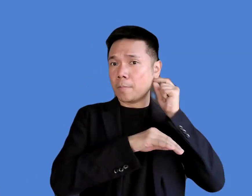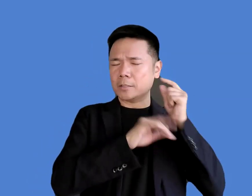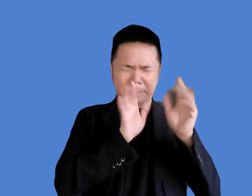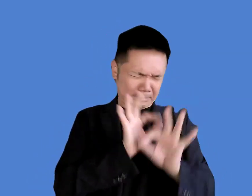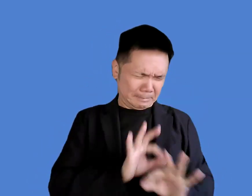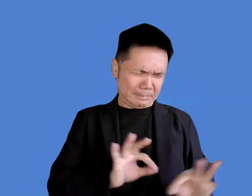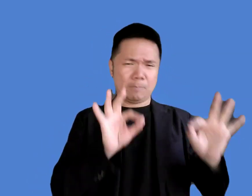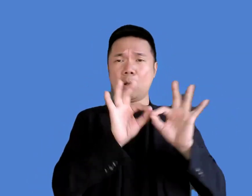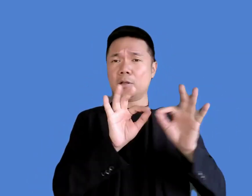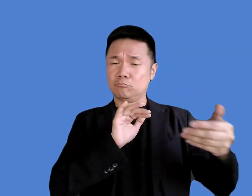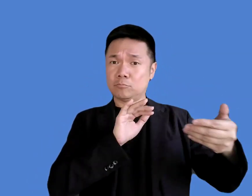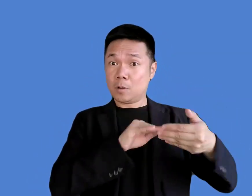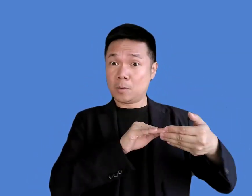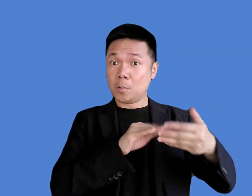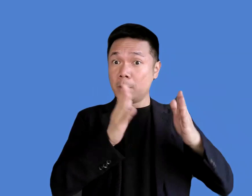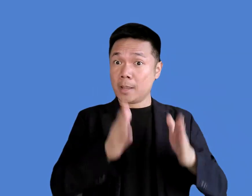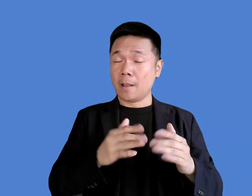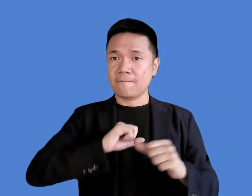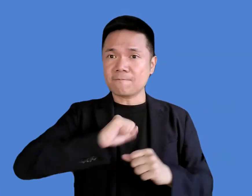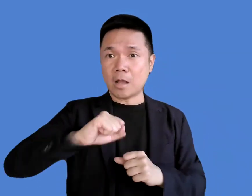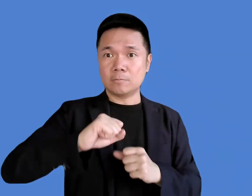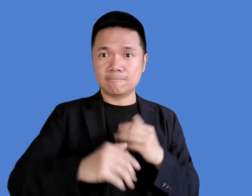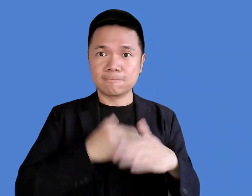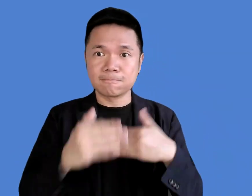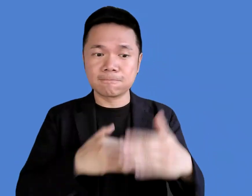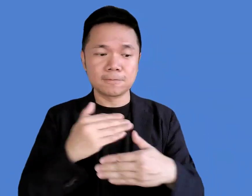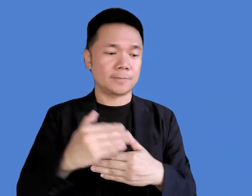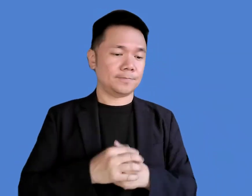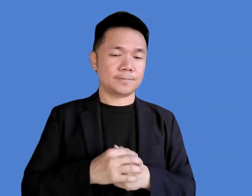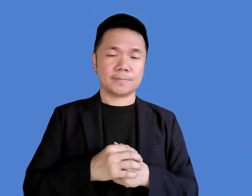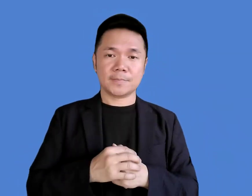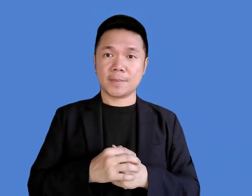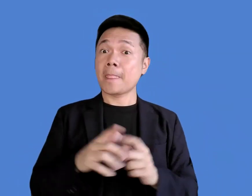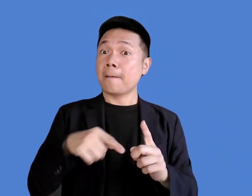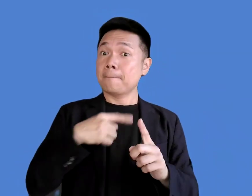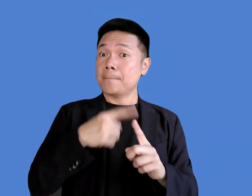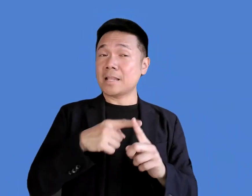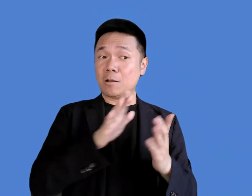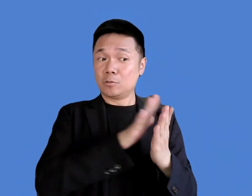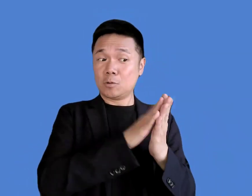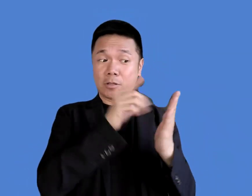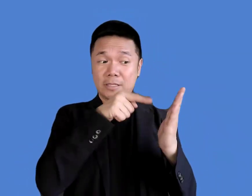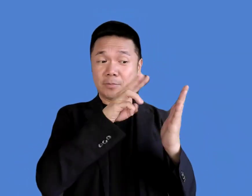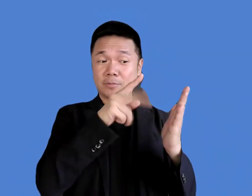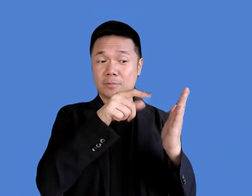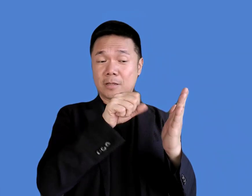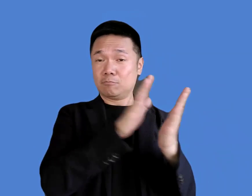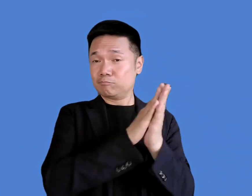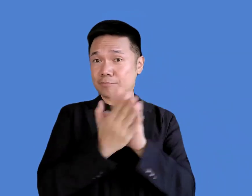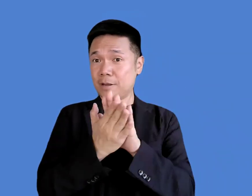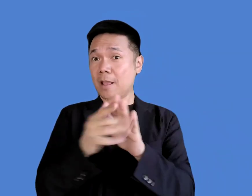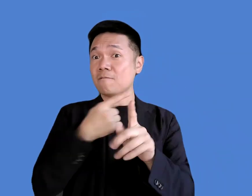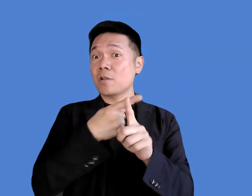By working together, I'm sure we can accelerate that adoption and the implementation of more gender responsive